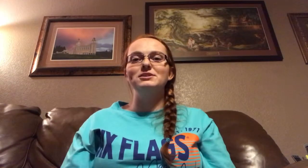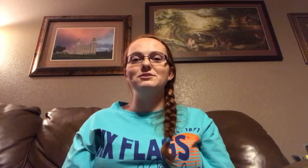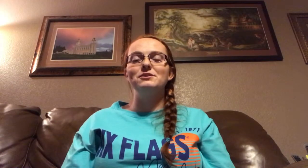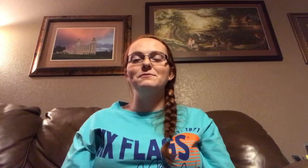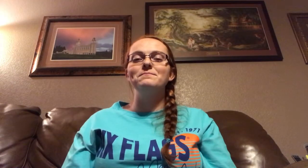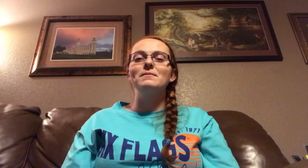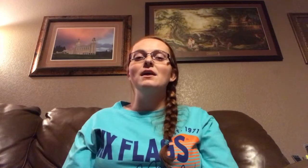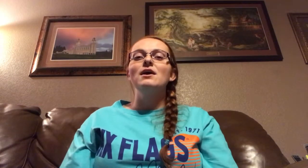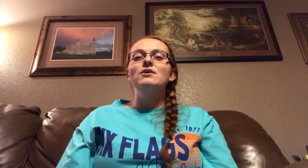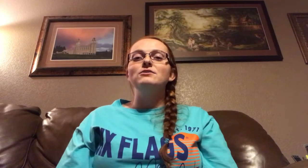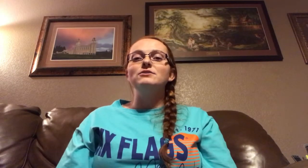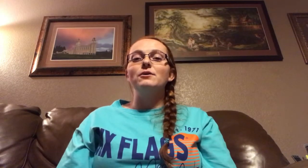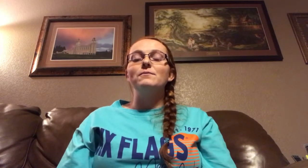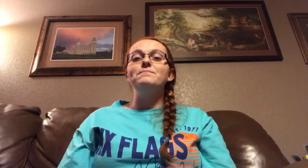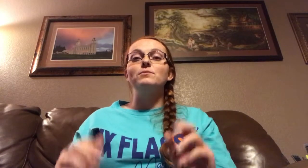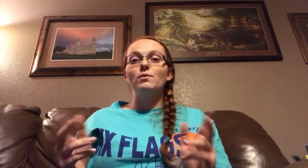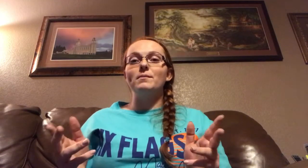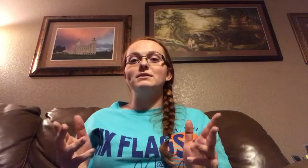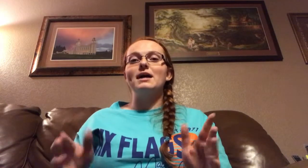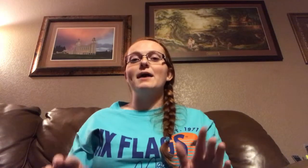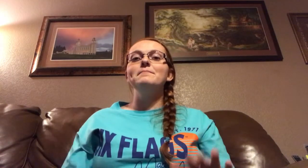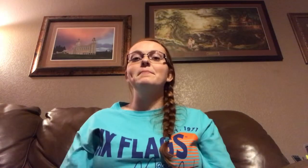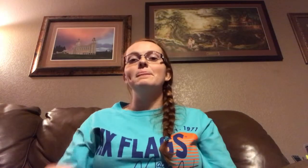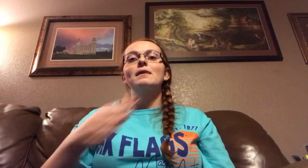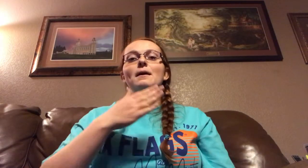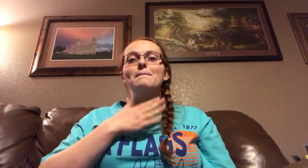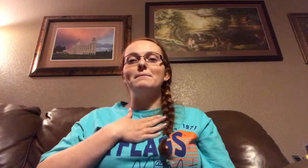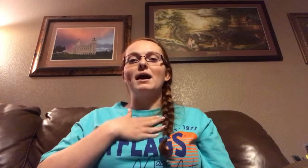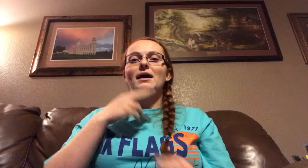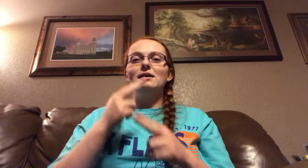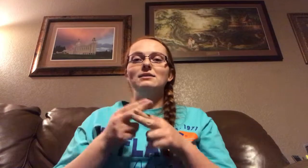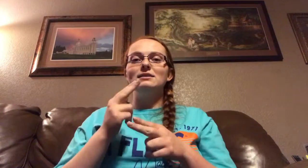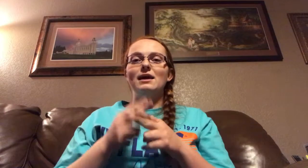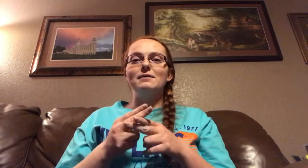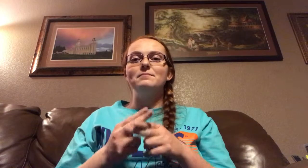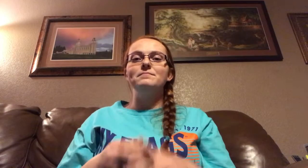show you. So one more time. My name,